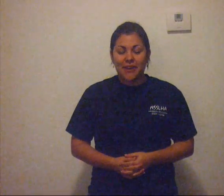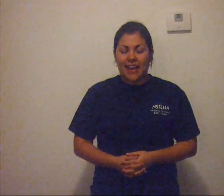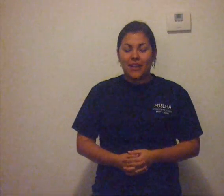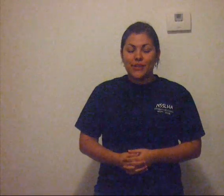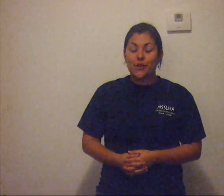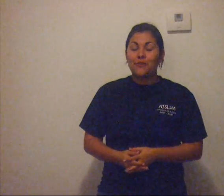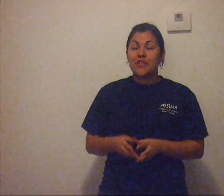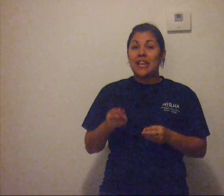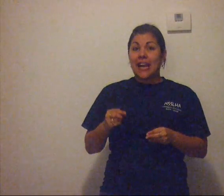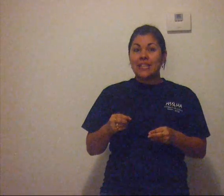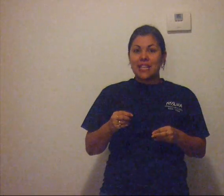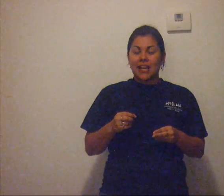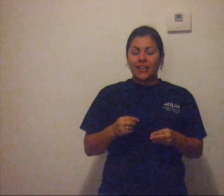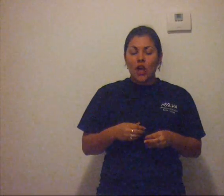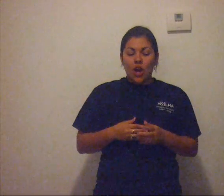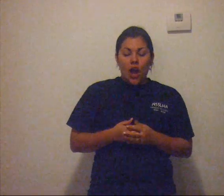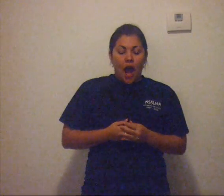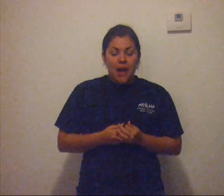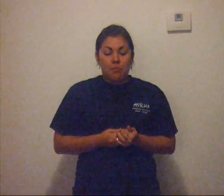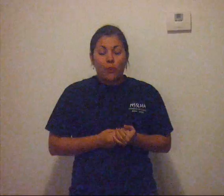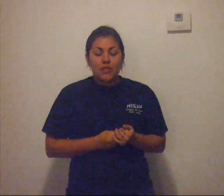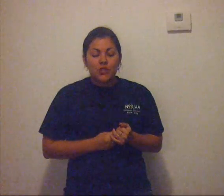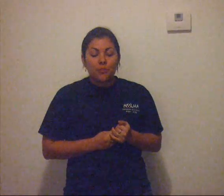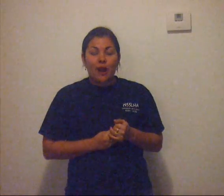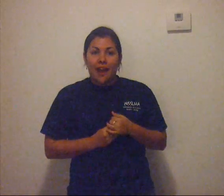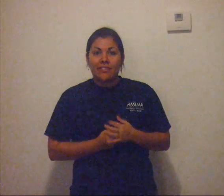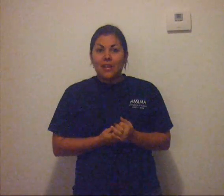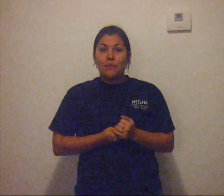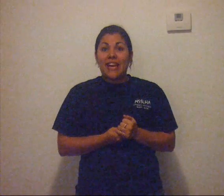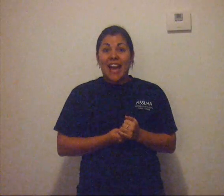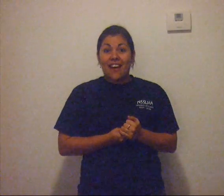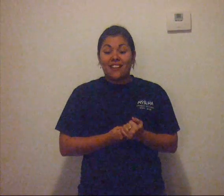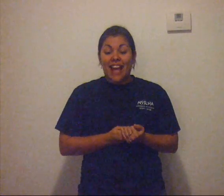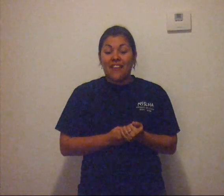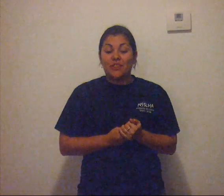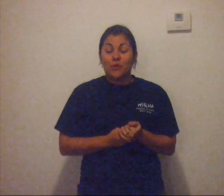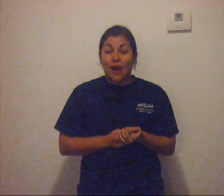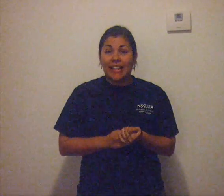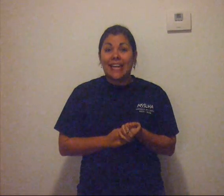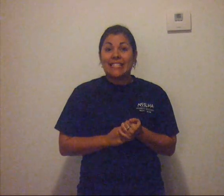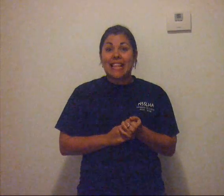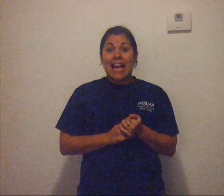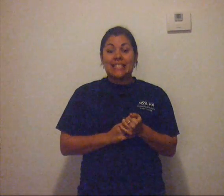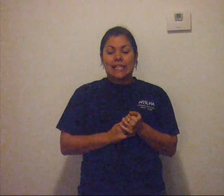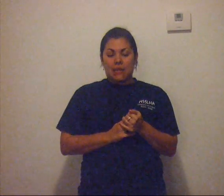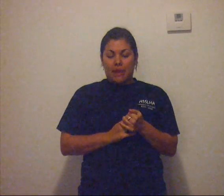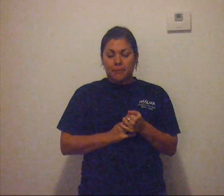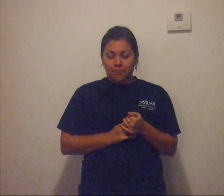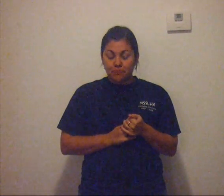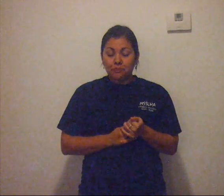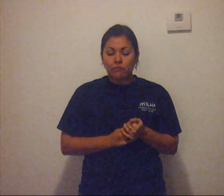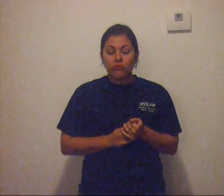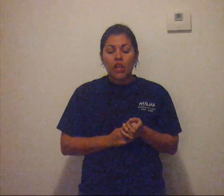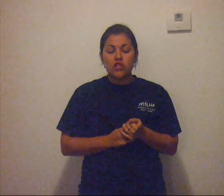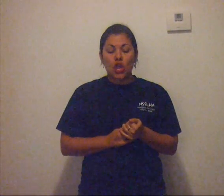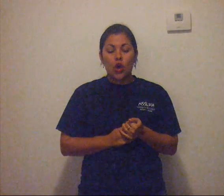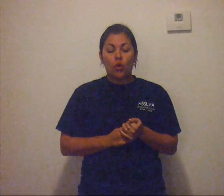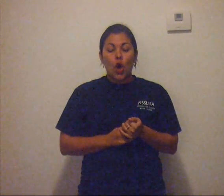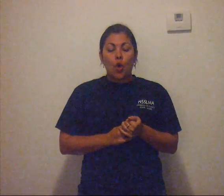Okay, so for the next line, "What so proudly we hailed at the twilight's last gleaming." So